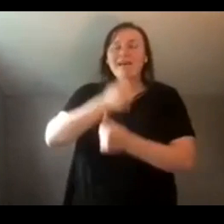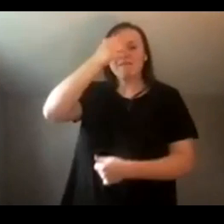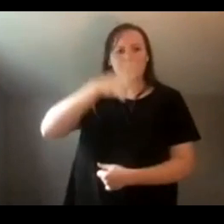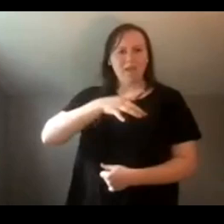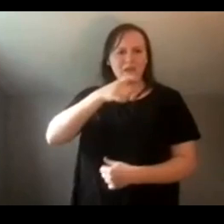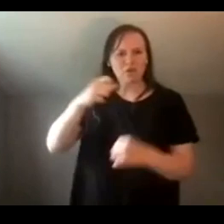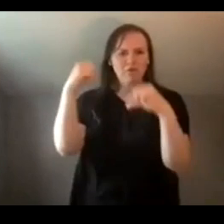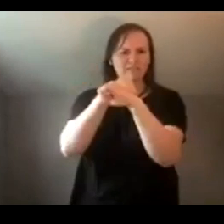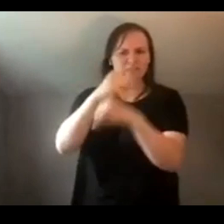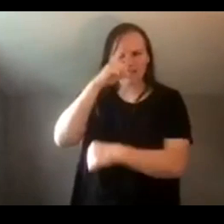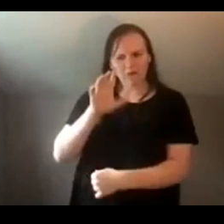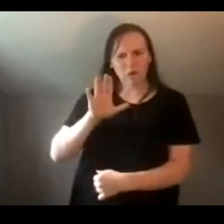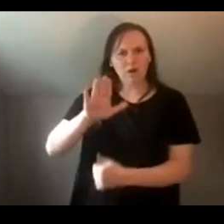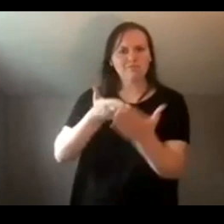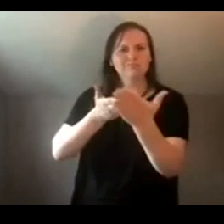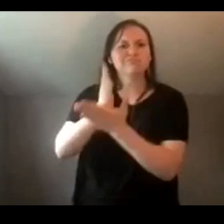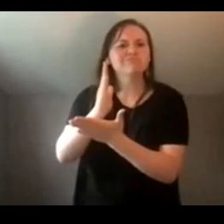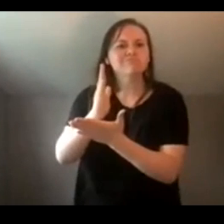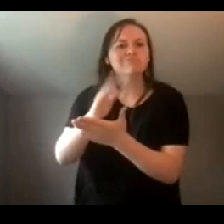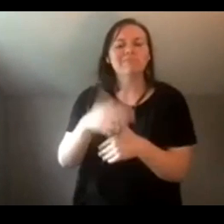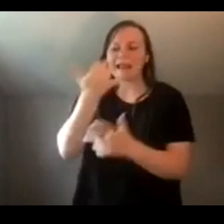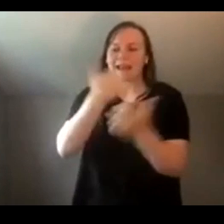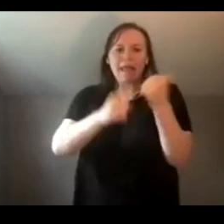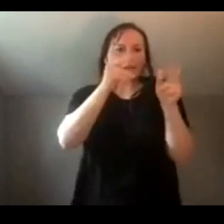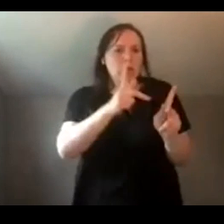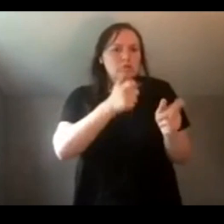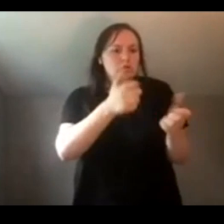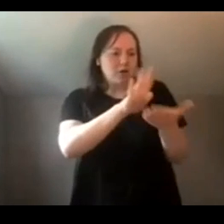and any person that wants to be something.